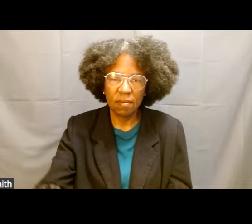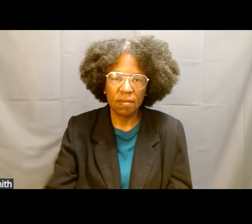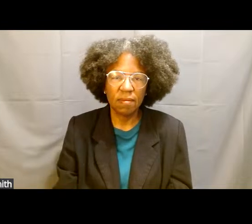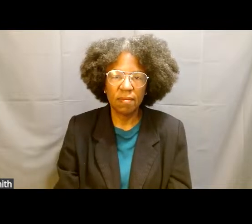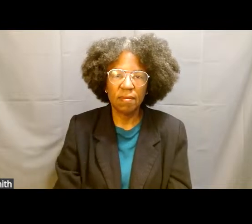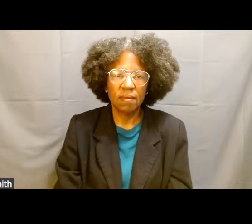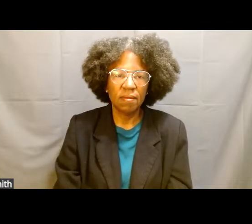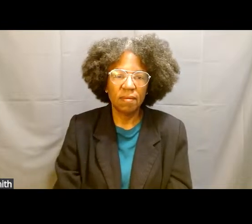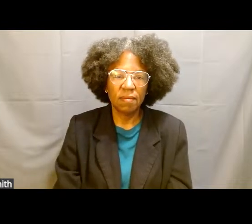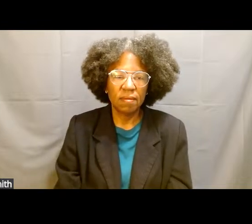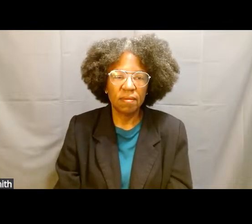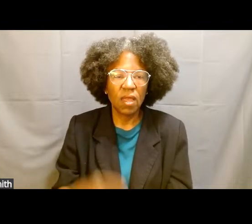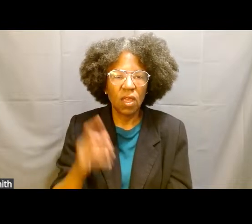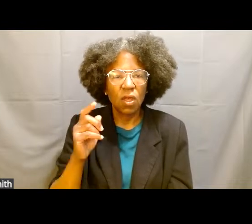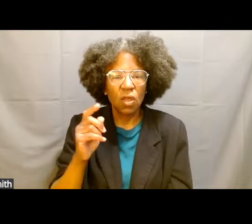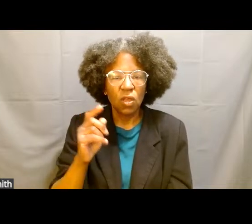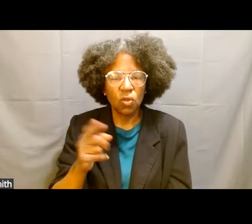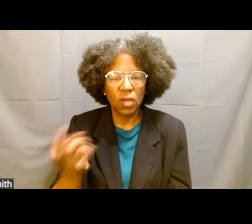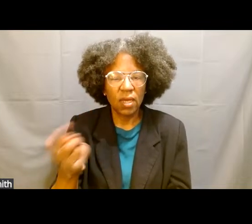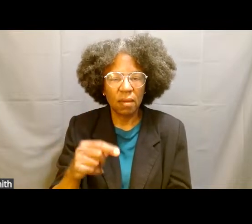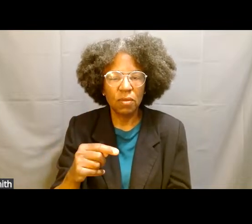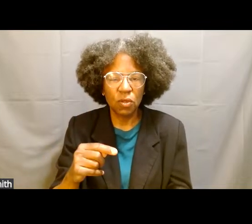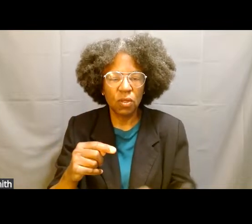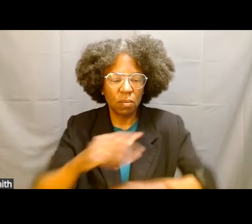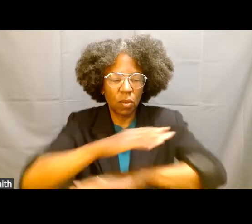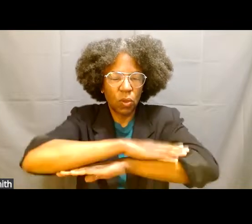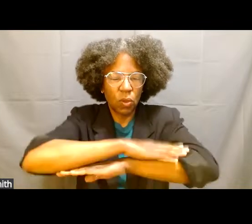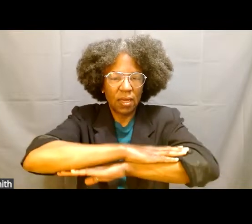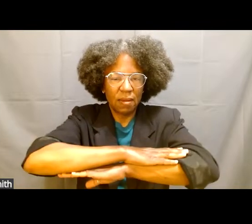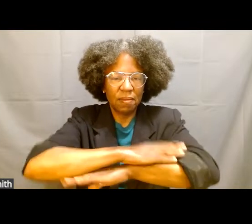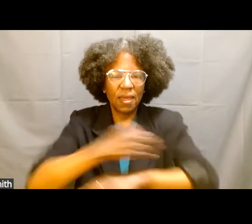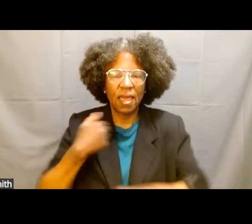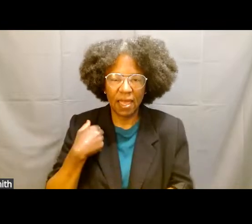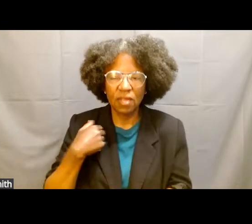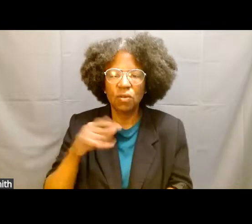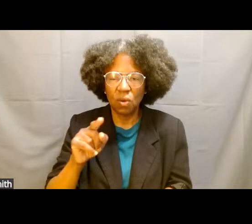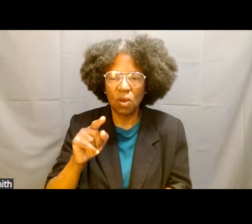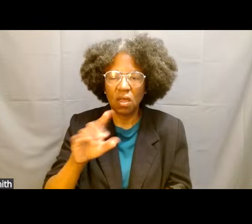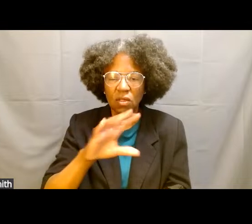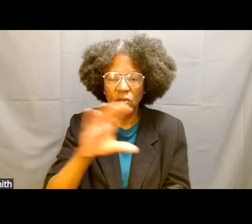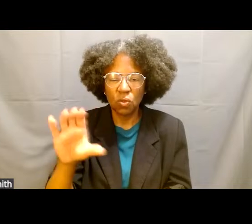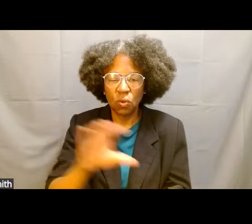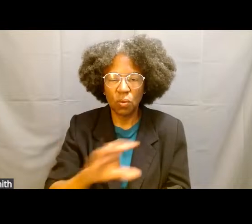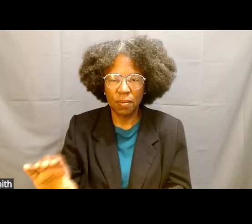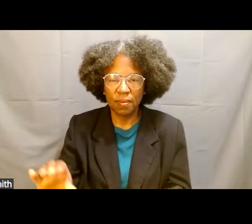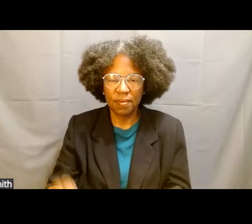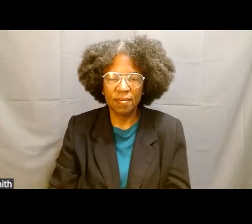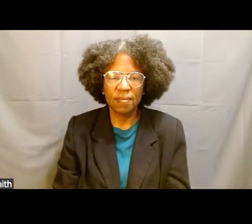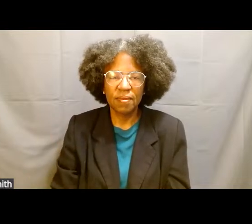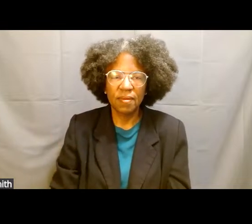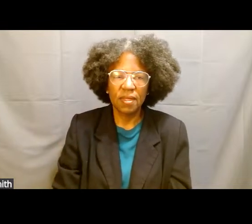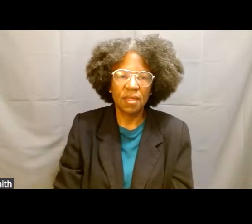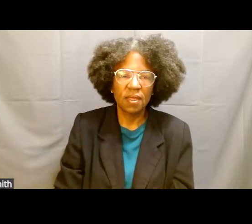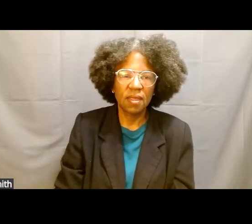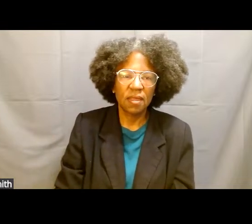You can come to the podium. I had you on Zoom. Well, it looks like she probably is.